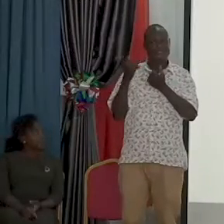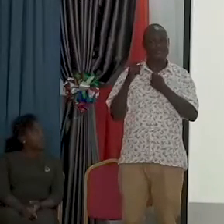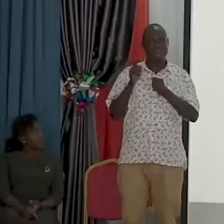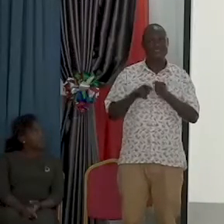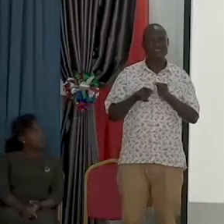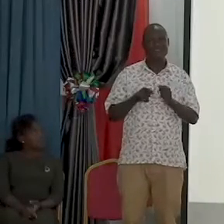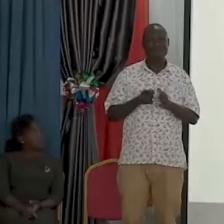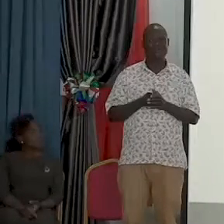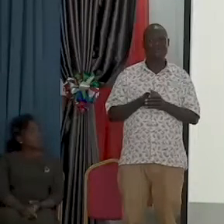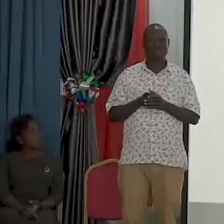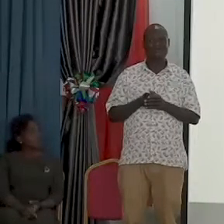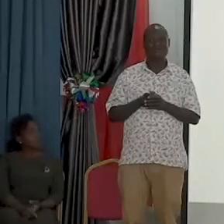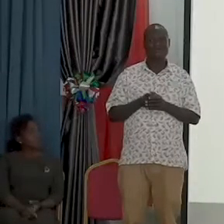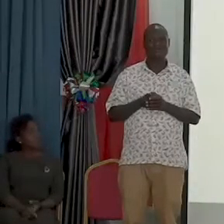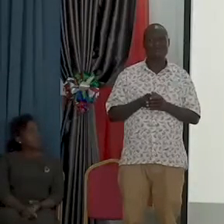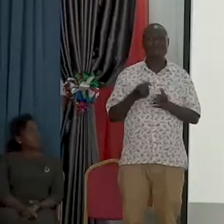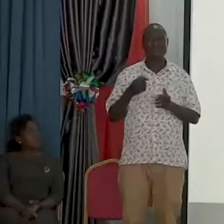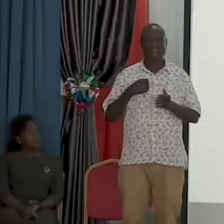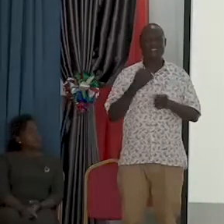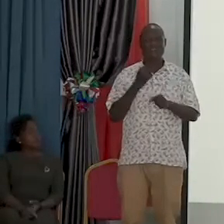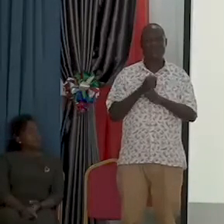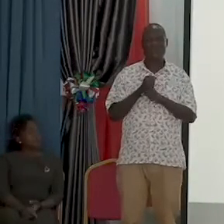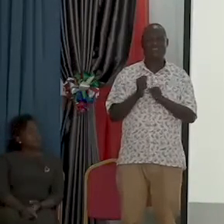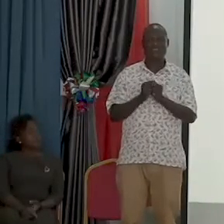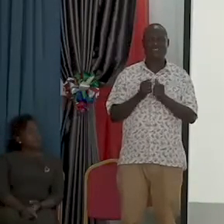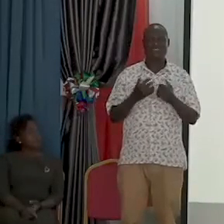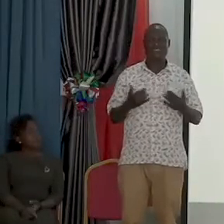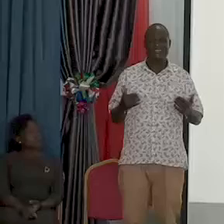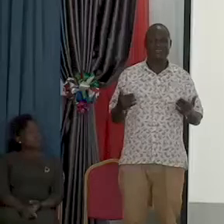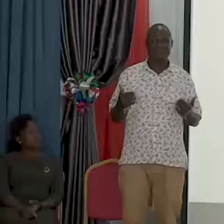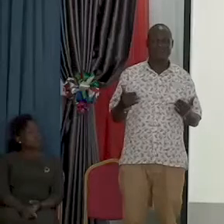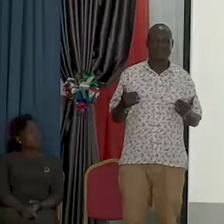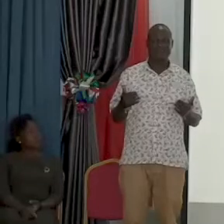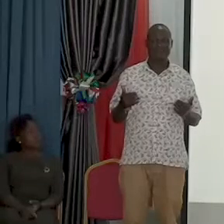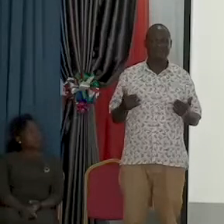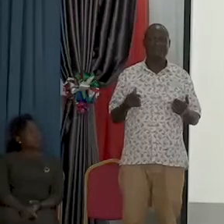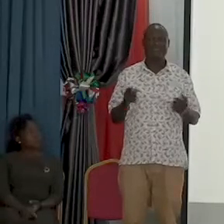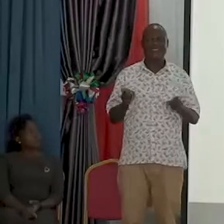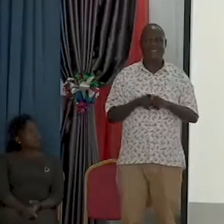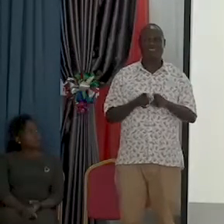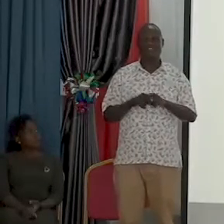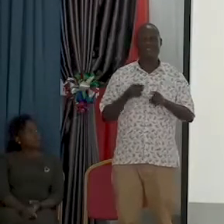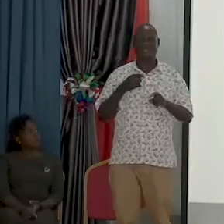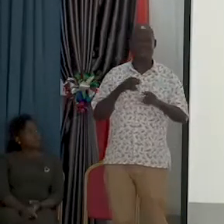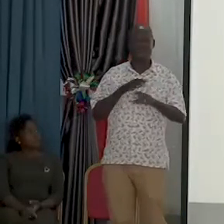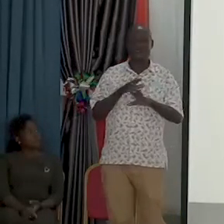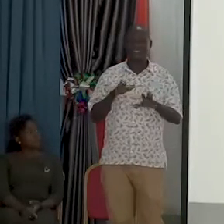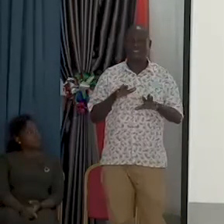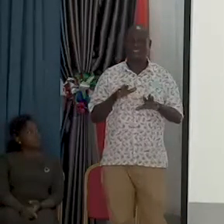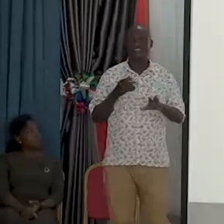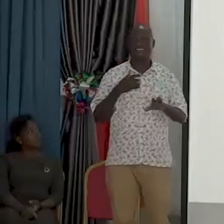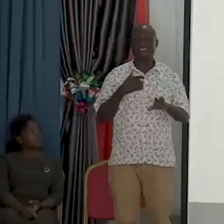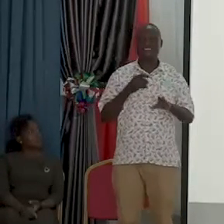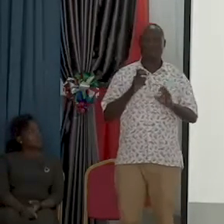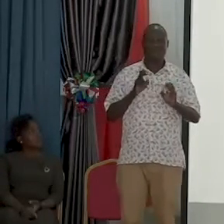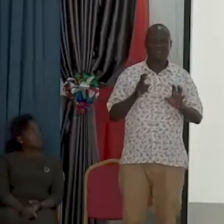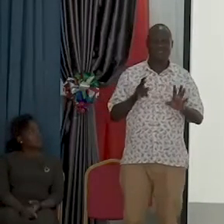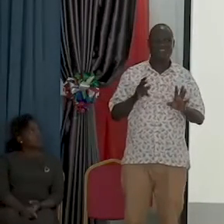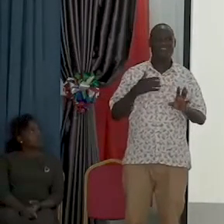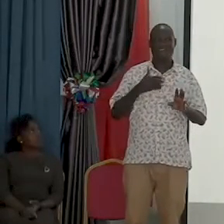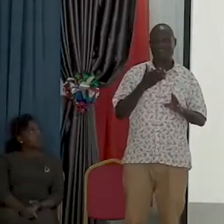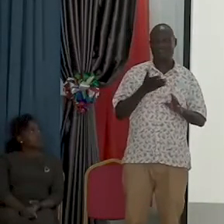have. I've worked with children. I've worked in the field of significant